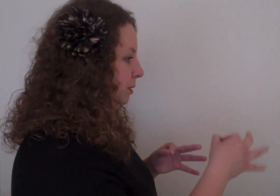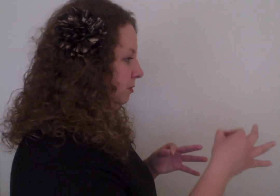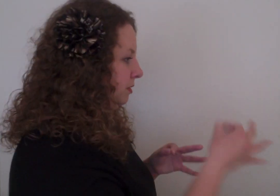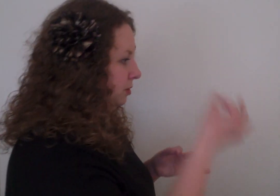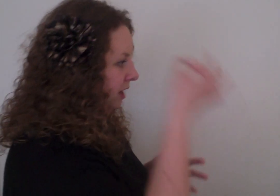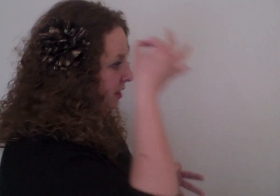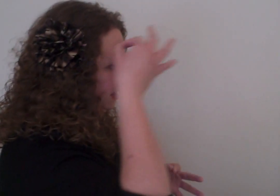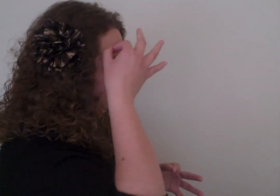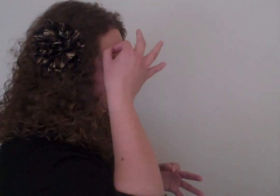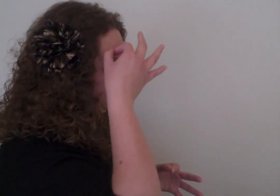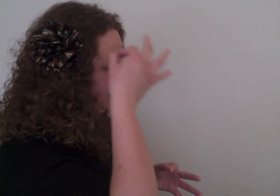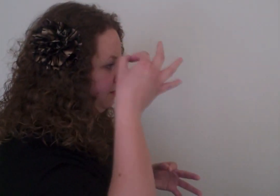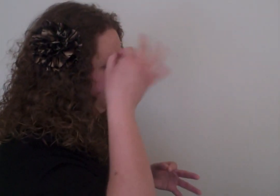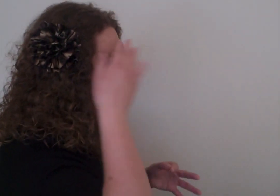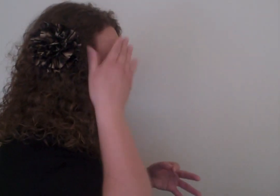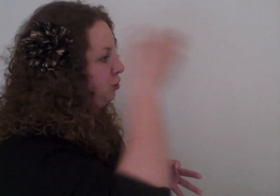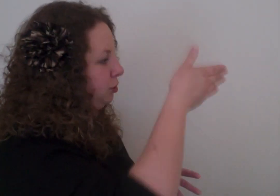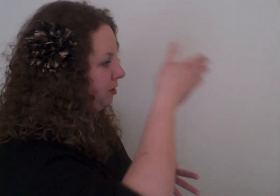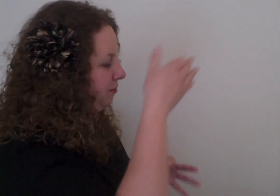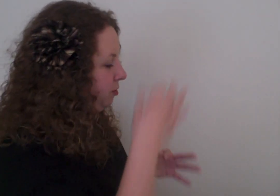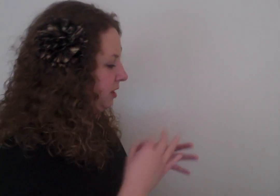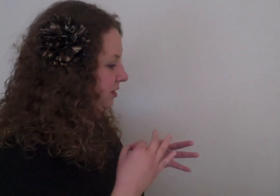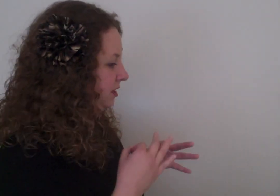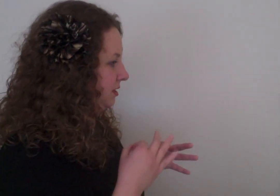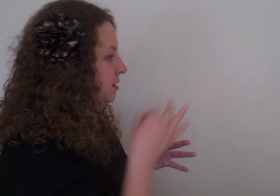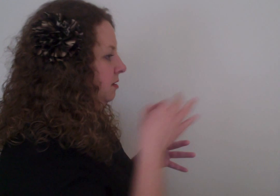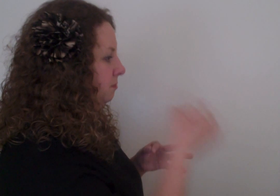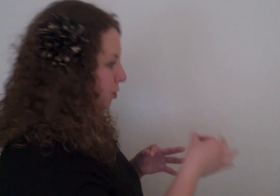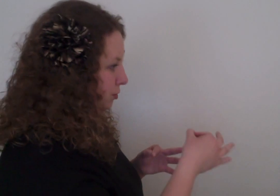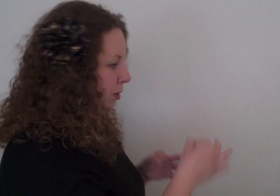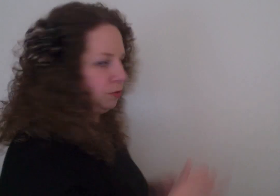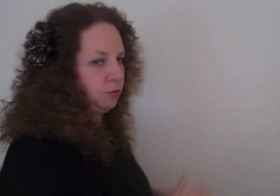postpone. So kind of think like the sign future going forward like this, postpone.